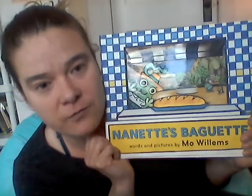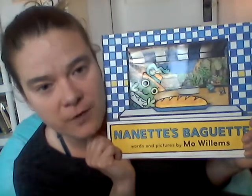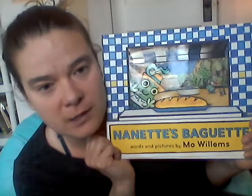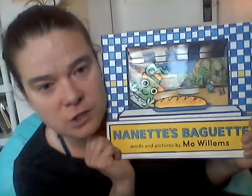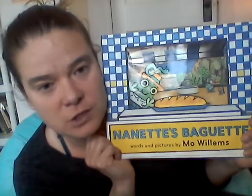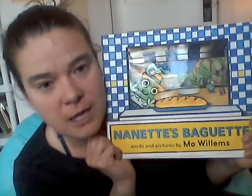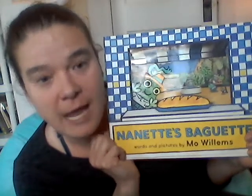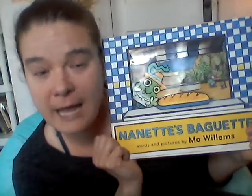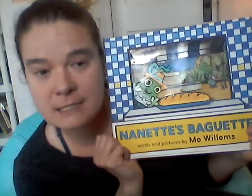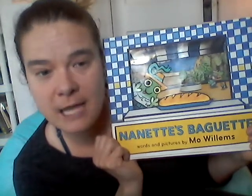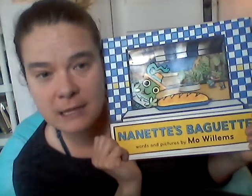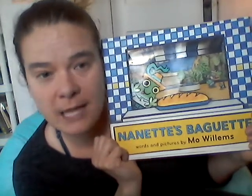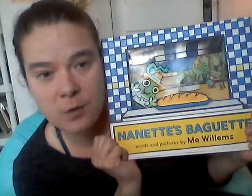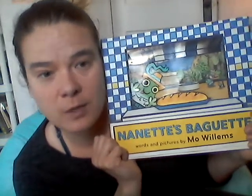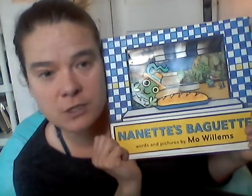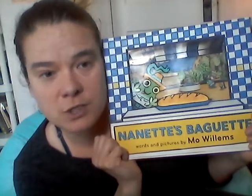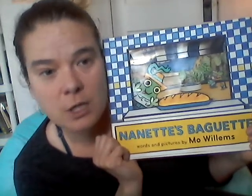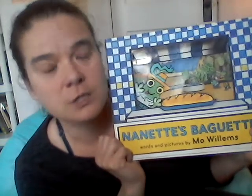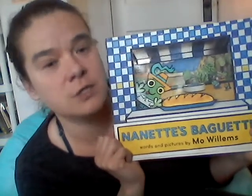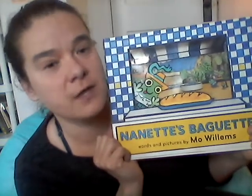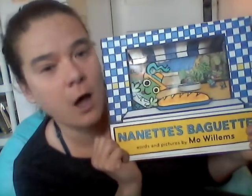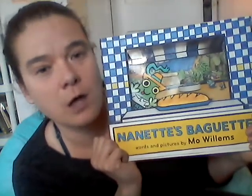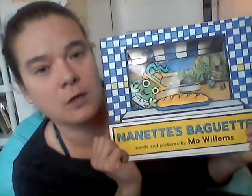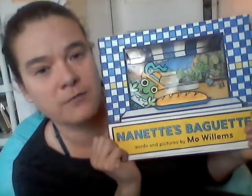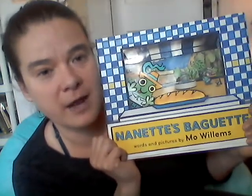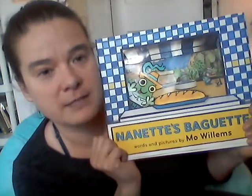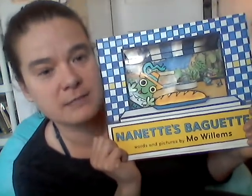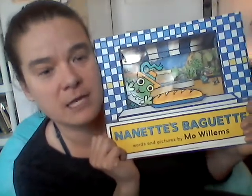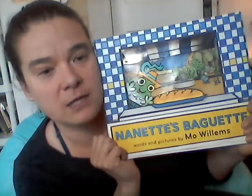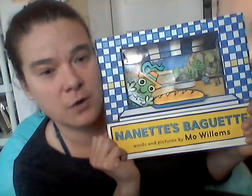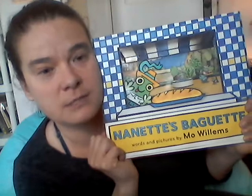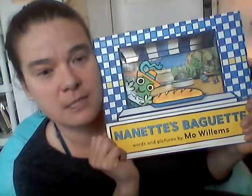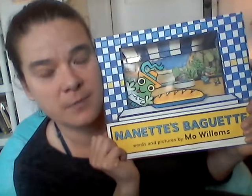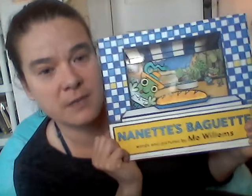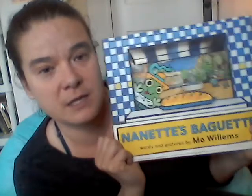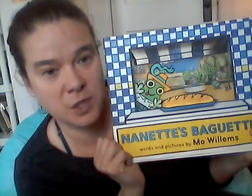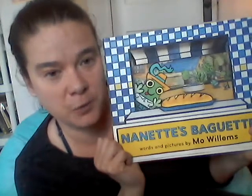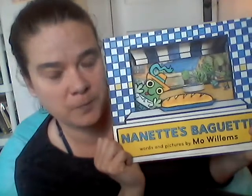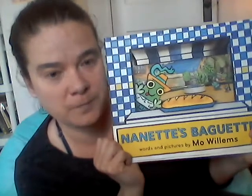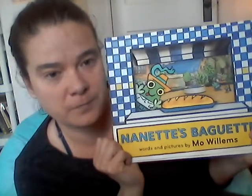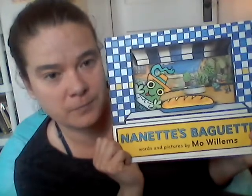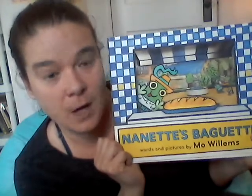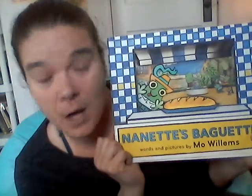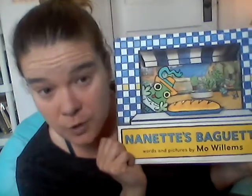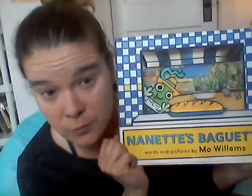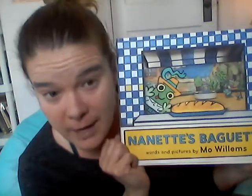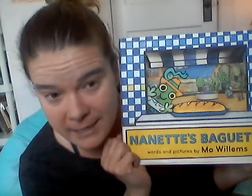French and sign language so that all our friends can learn something new. Are you ready?